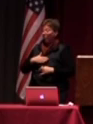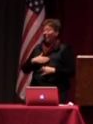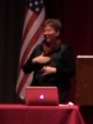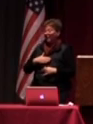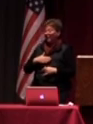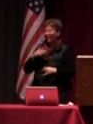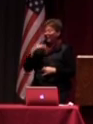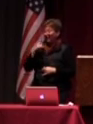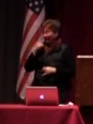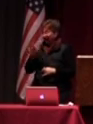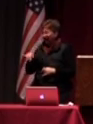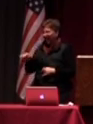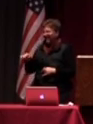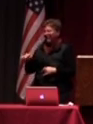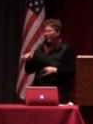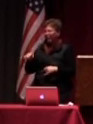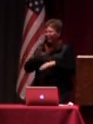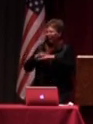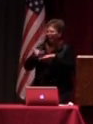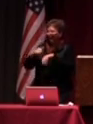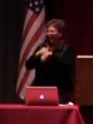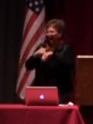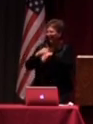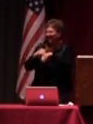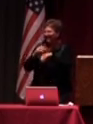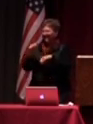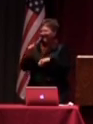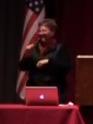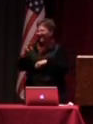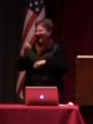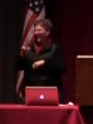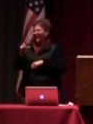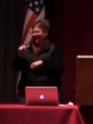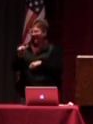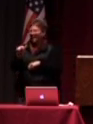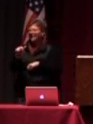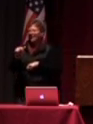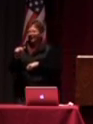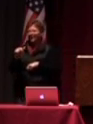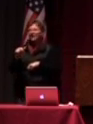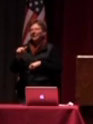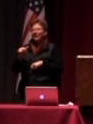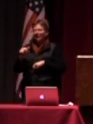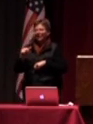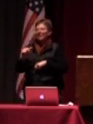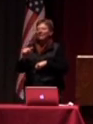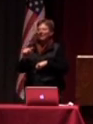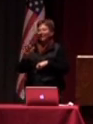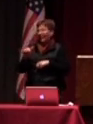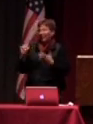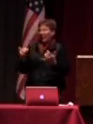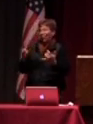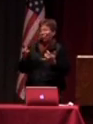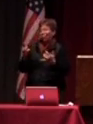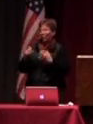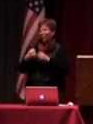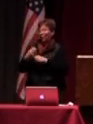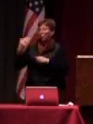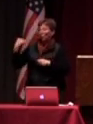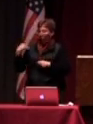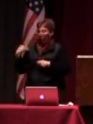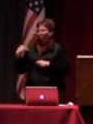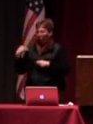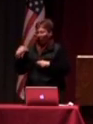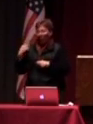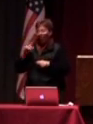longer in France. He was on St. Helena, where I started this story, where he arrived 200 years ago this week, and the only